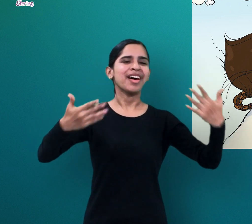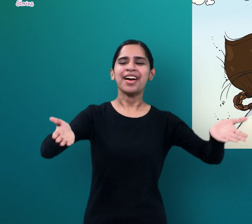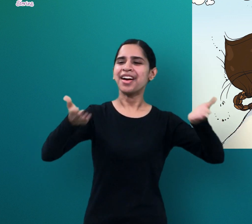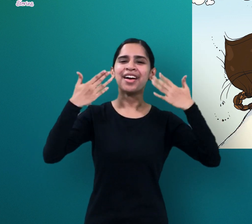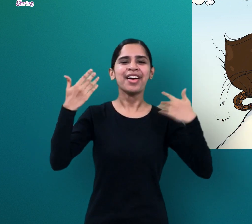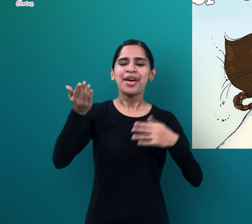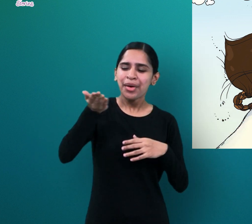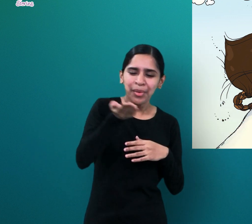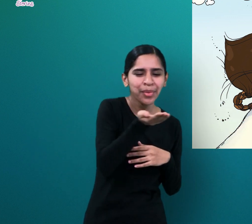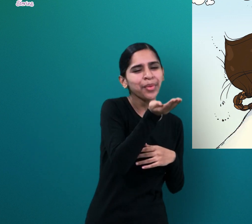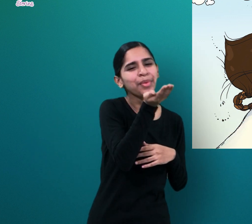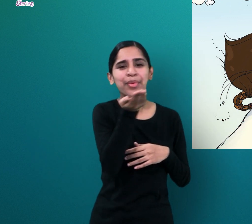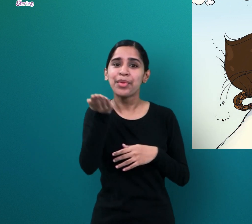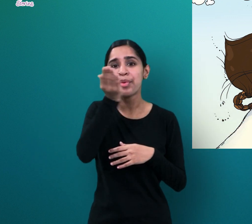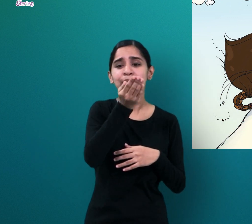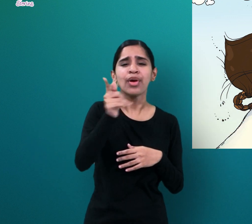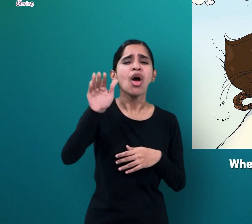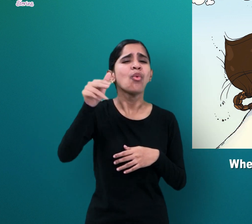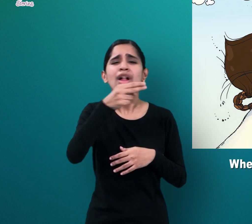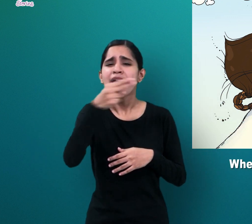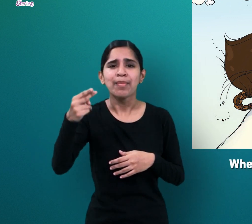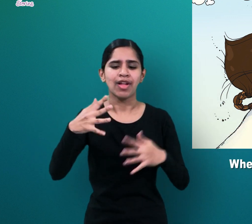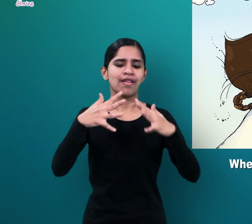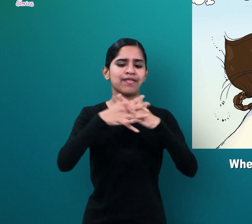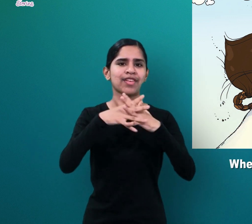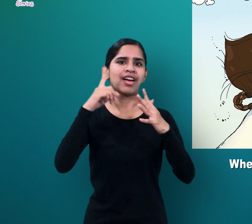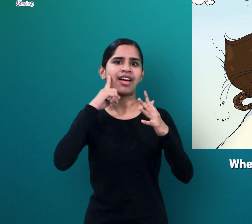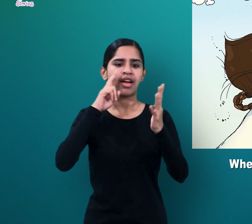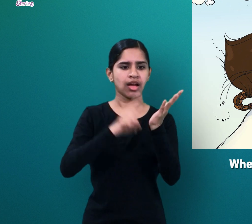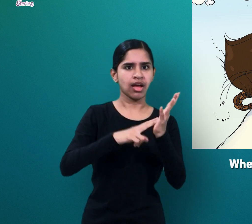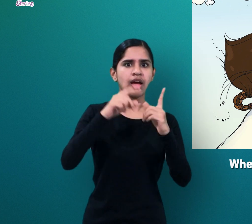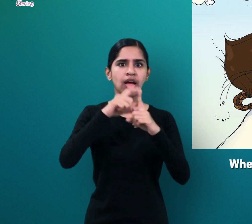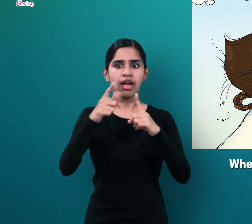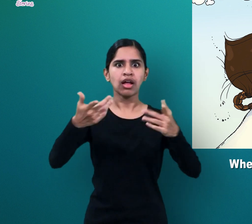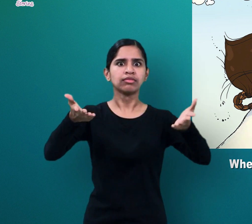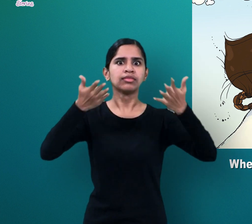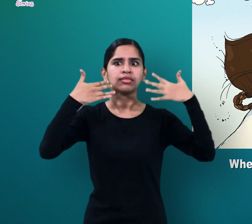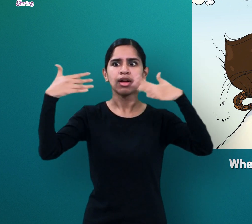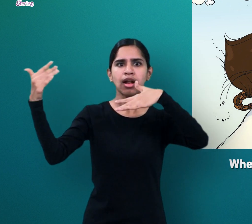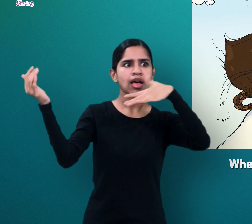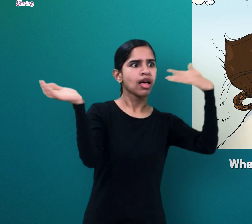Moving air is called wind. When wind blows, it carries energy.